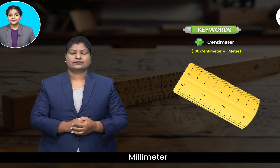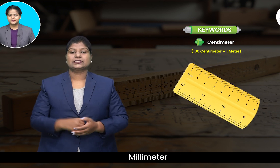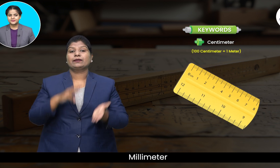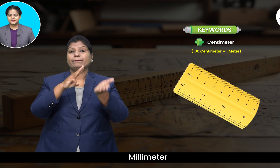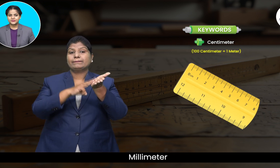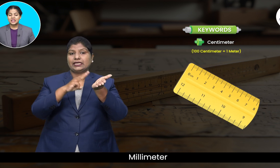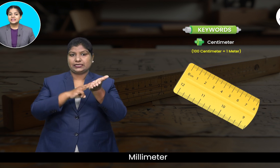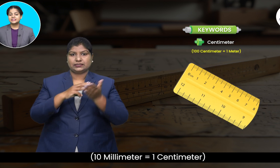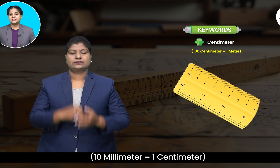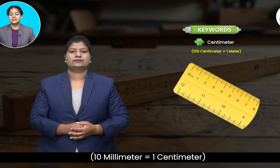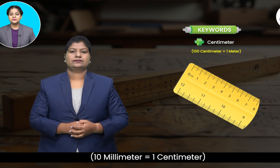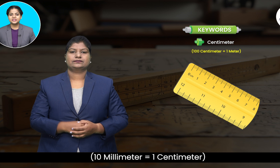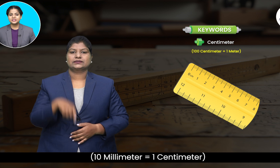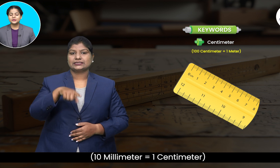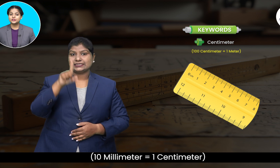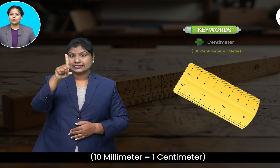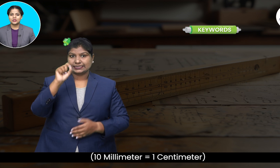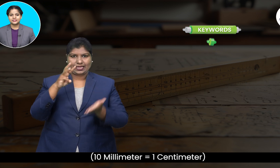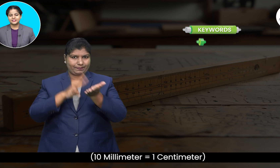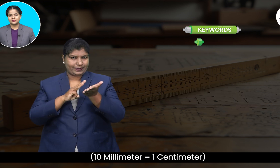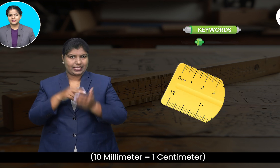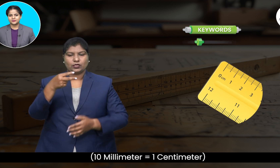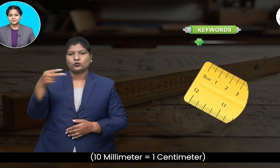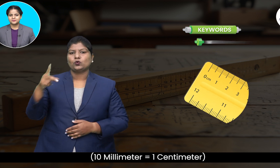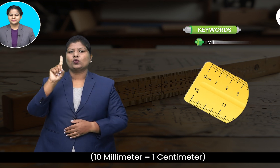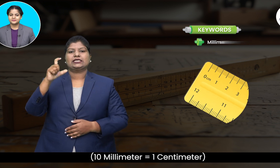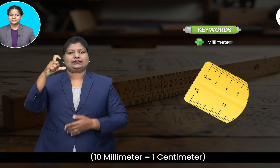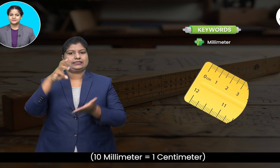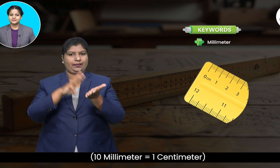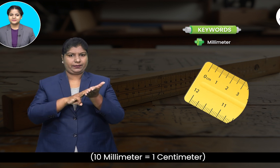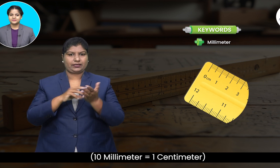Millimeter. 10 millimeter is equal to 1 centimeter.